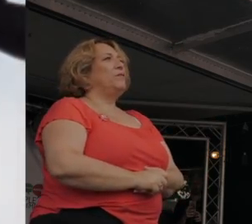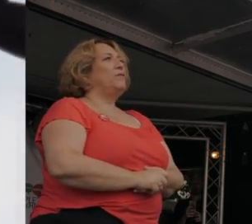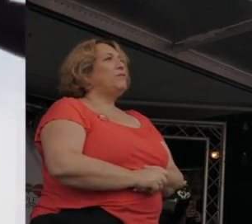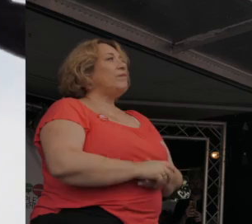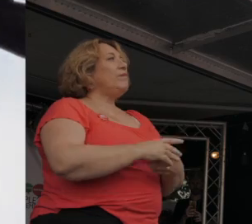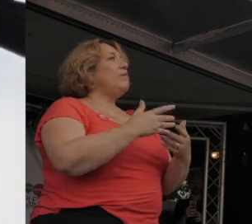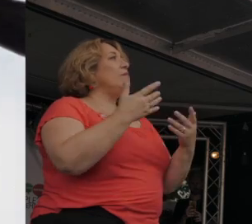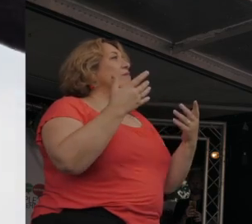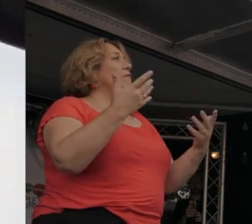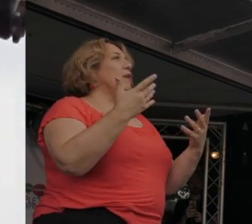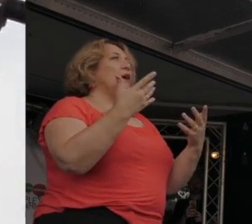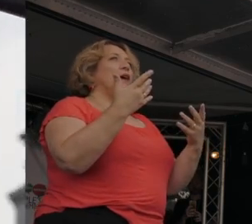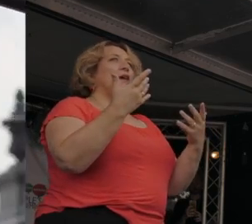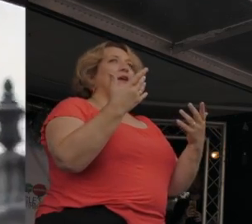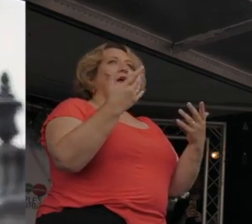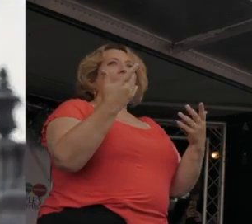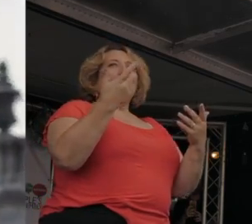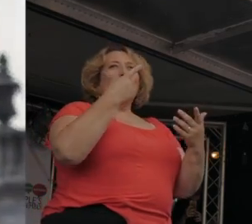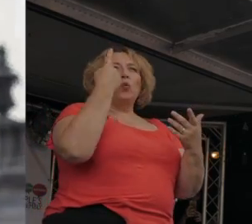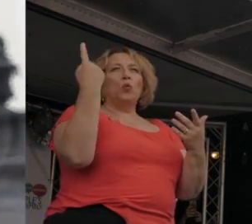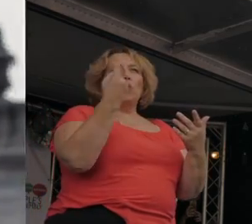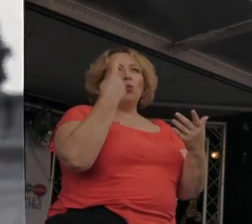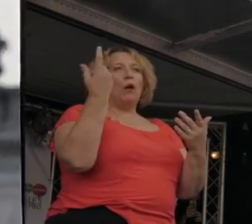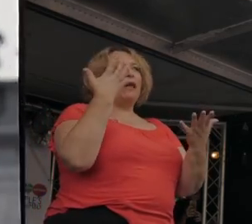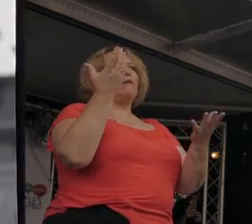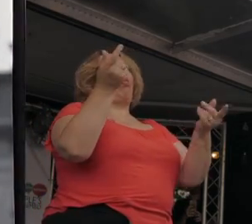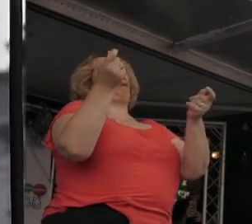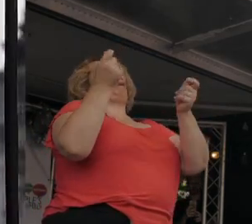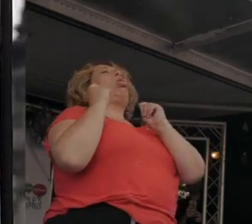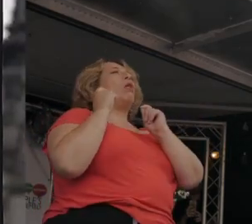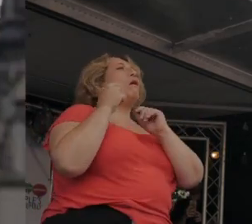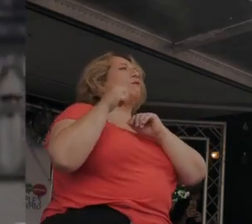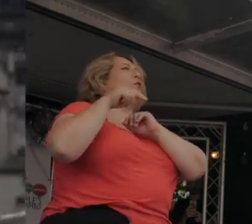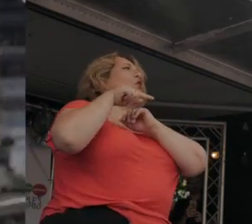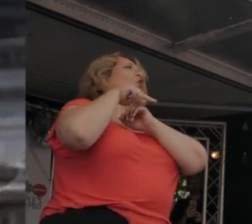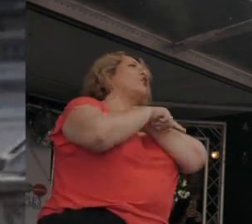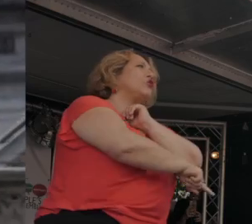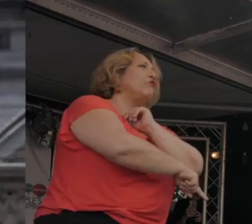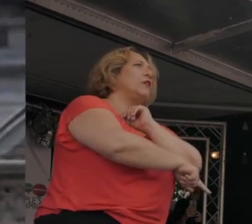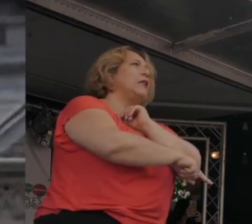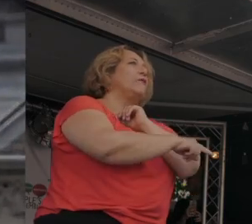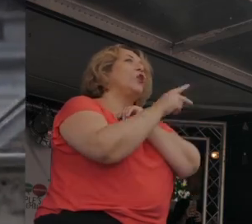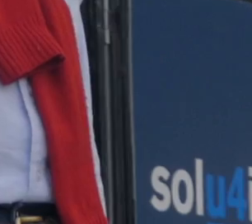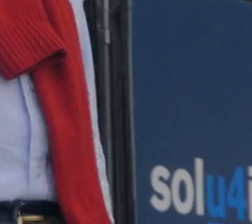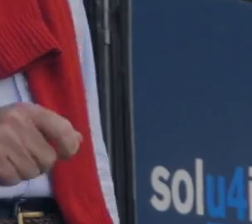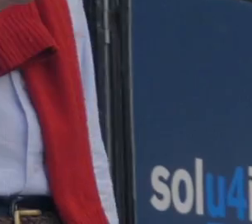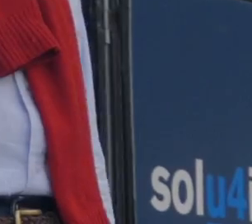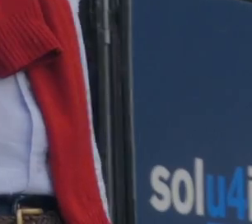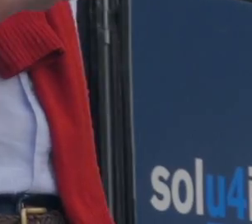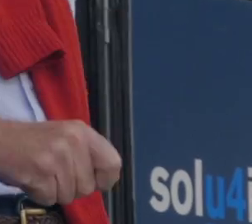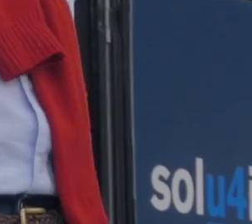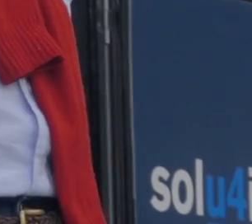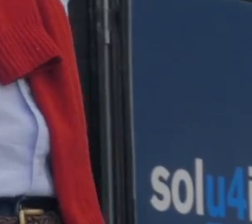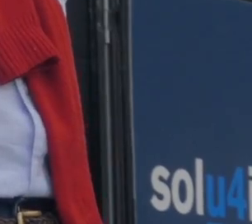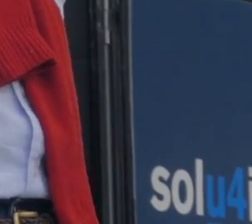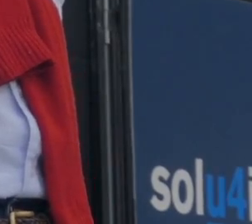And the people who borne the brunt of austerity are two groups in particular.